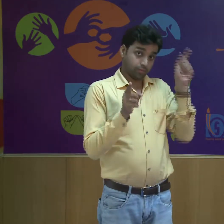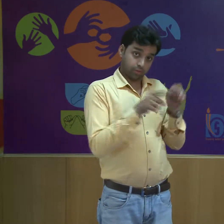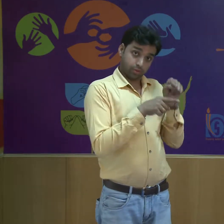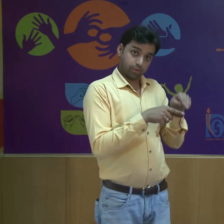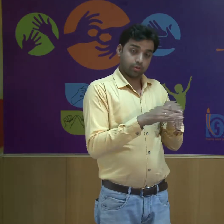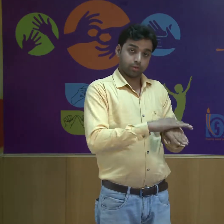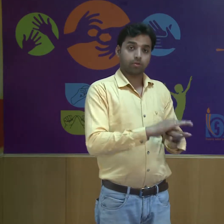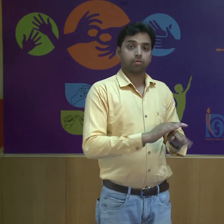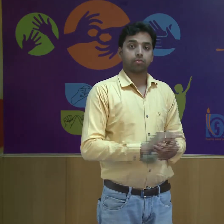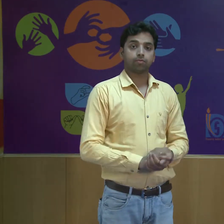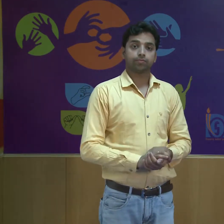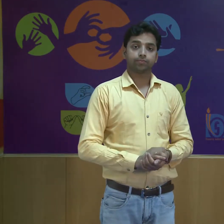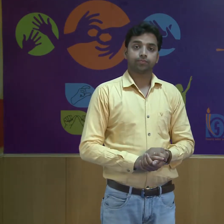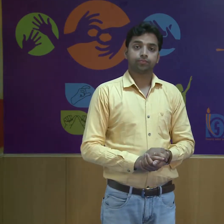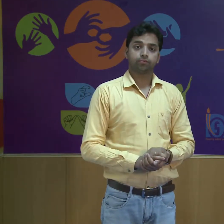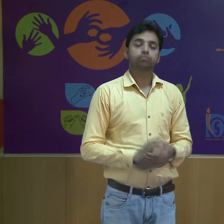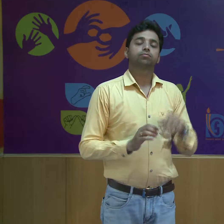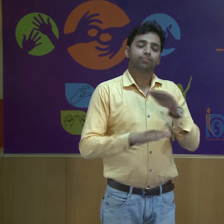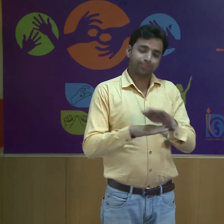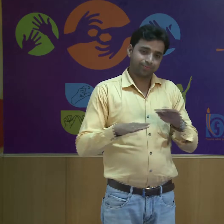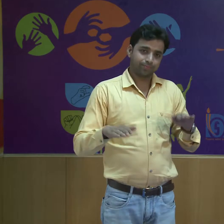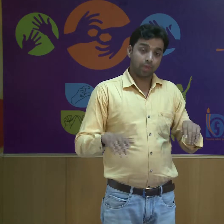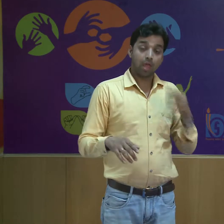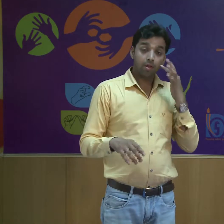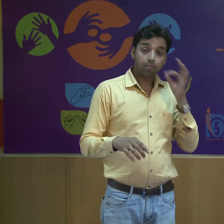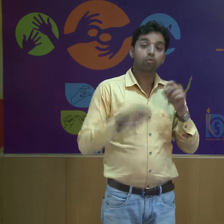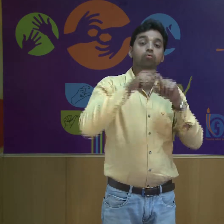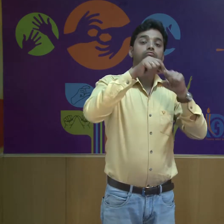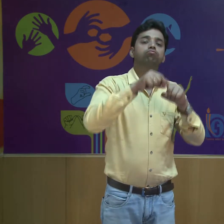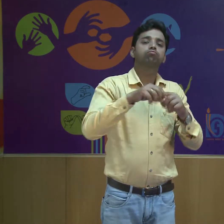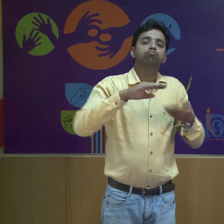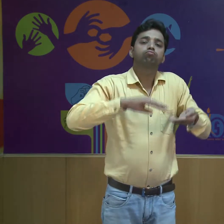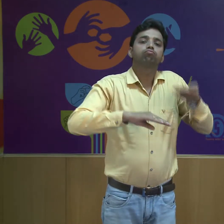Learners, an important question arises that who is a tribal